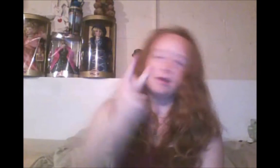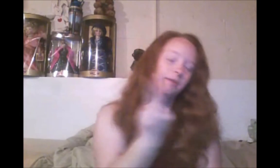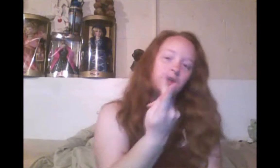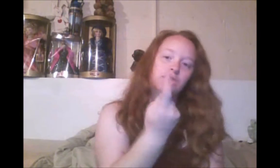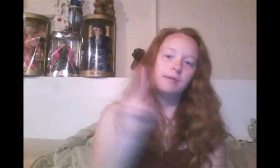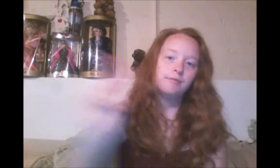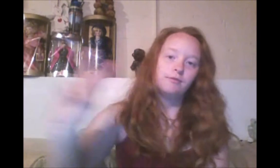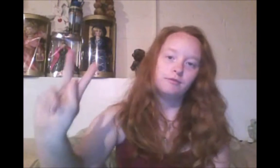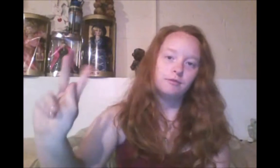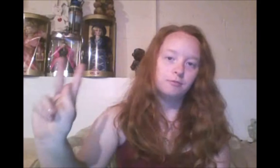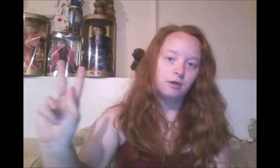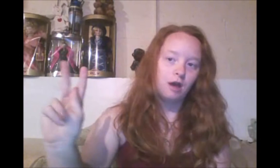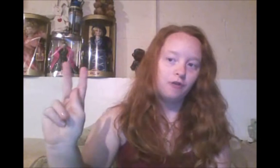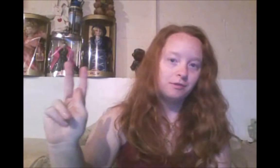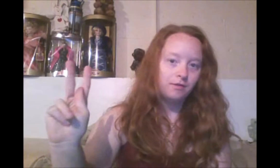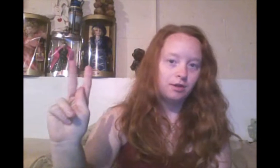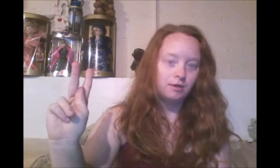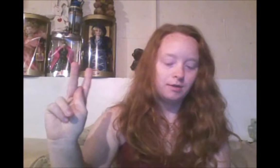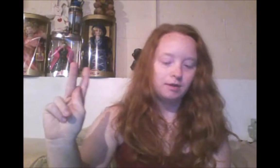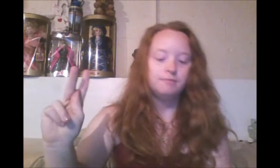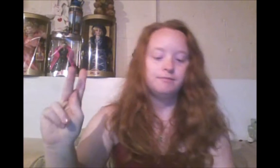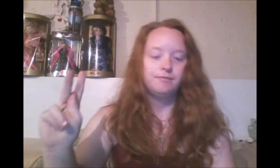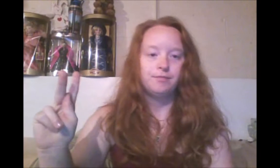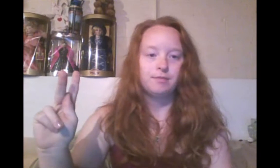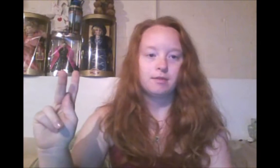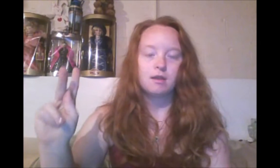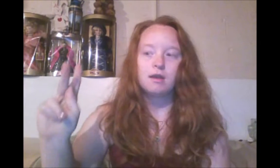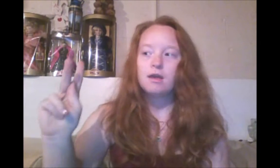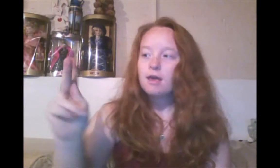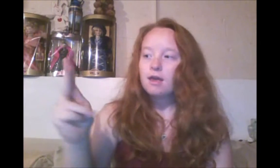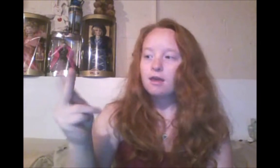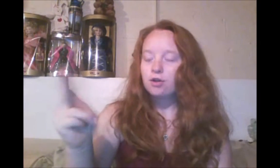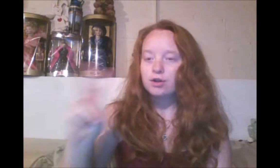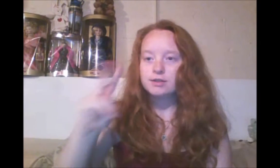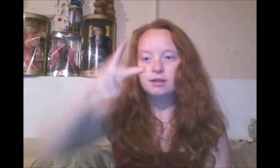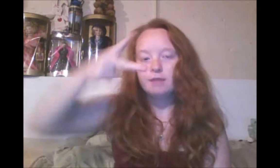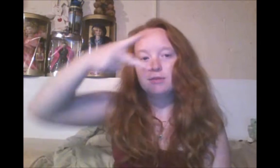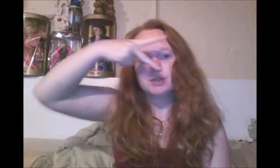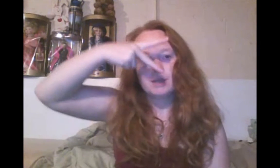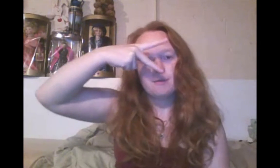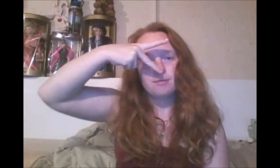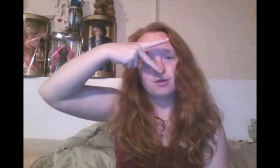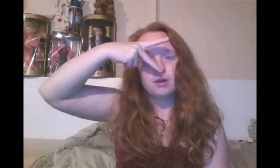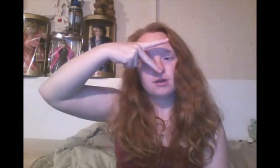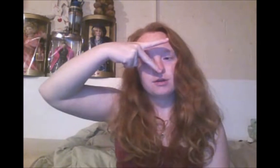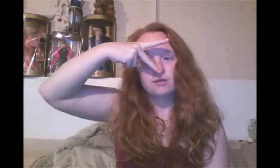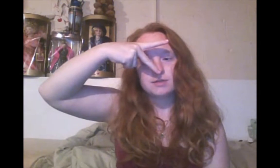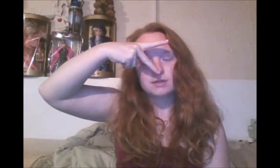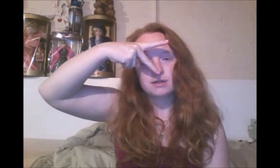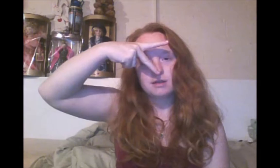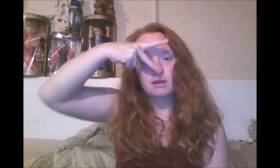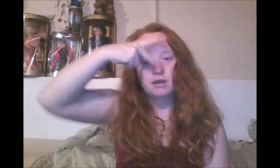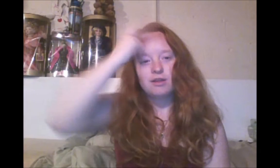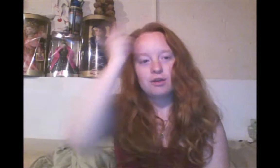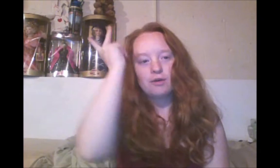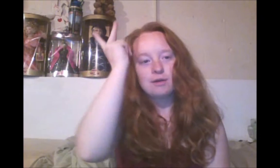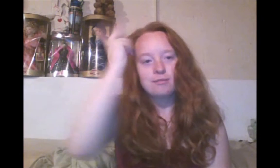a P shape from alphabet video that we did. And then you're going to take that P shape, put it on your nose, and then go up. It's